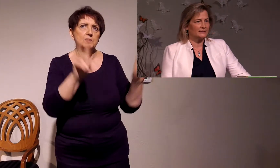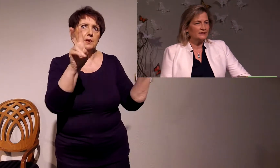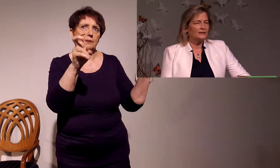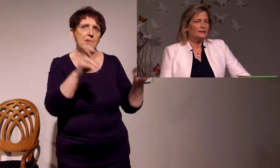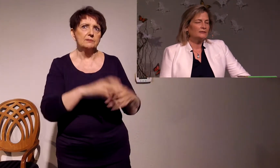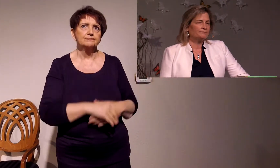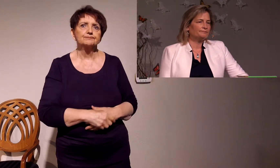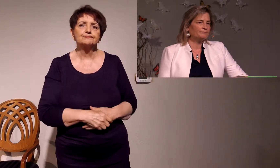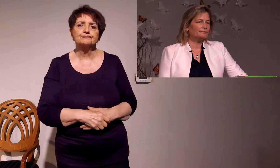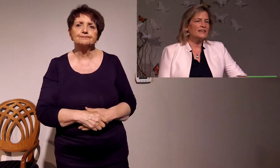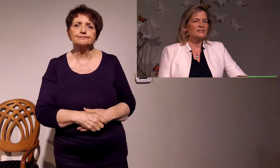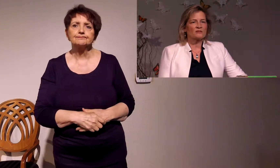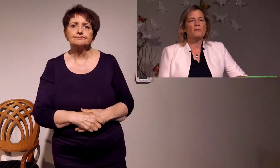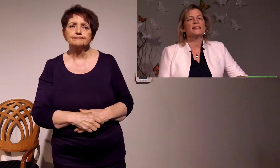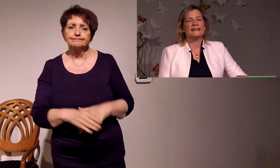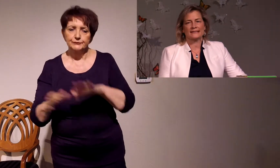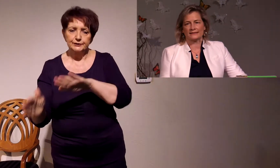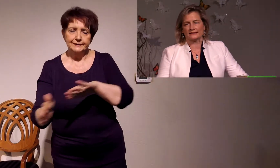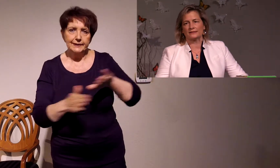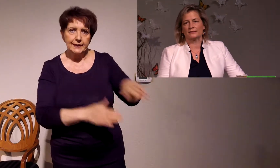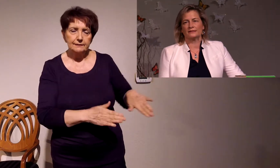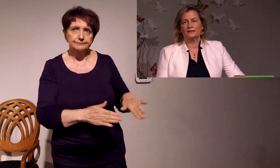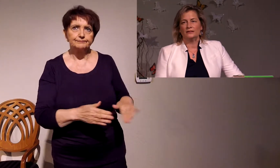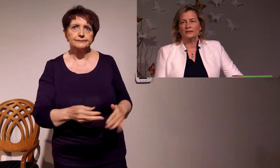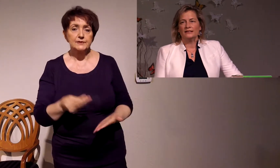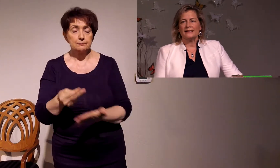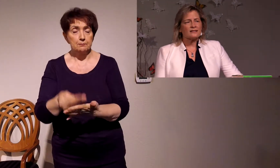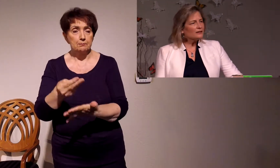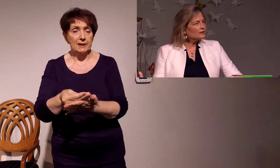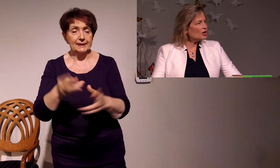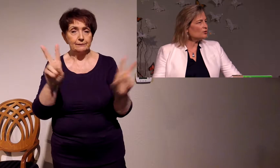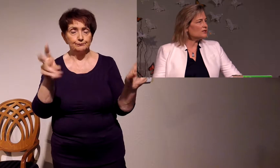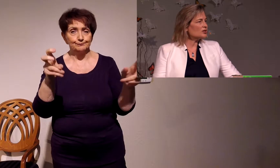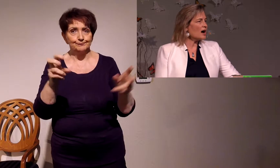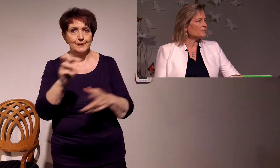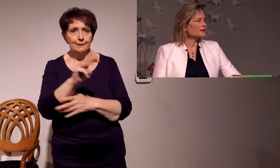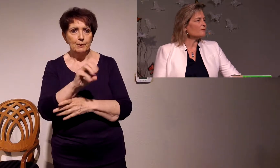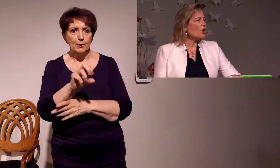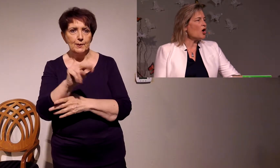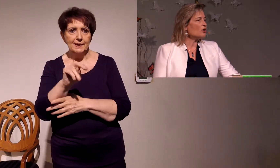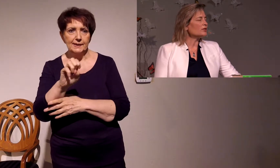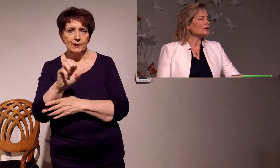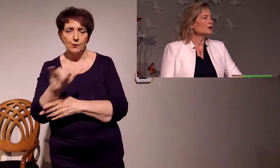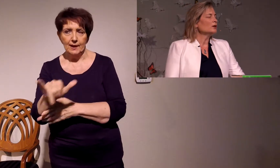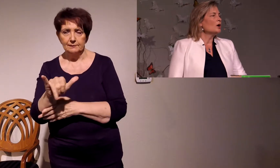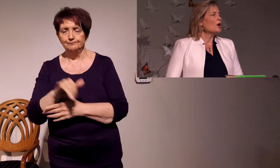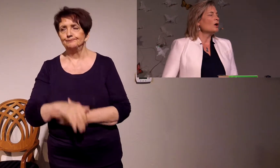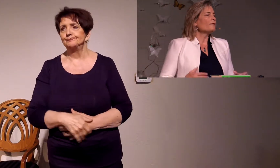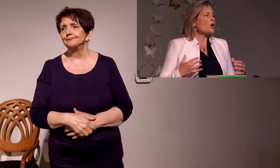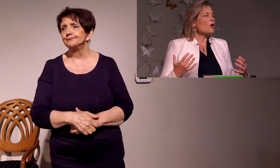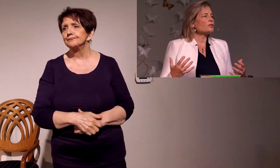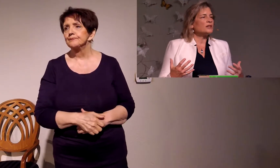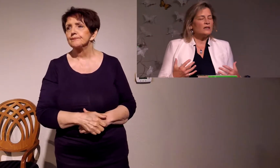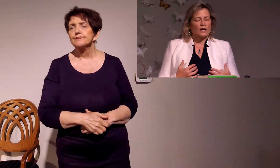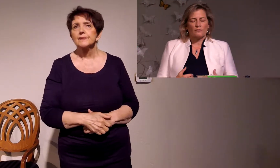way. It's money. It's a loaded topic. Of all the